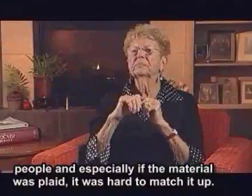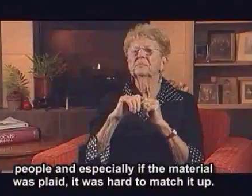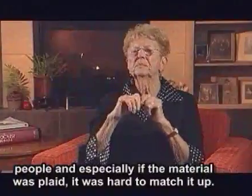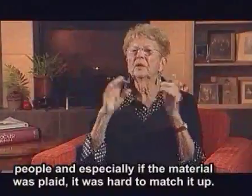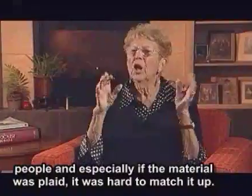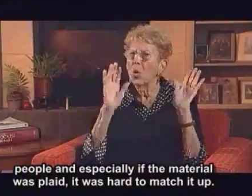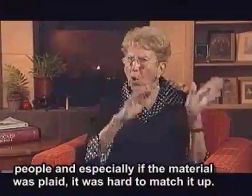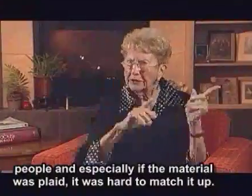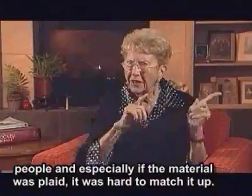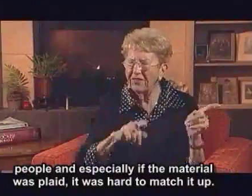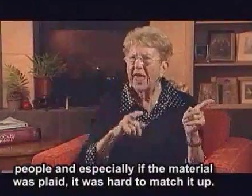plaid. It was hard to match it up.